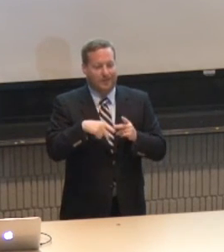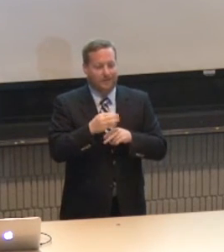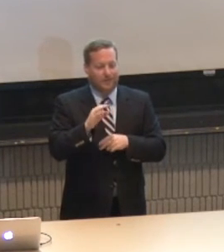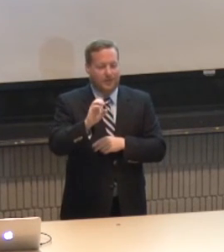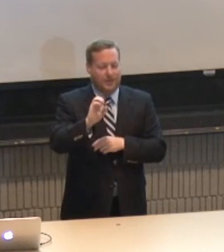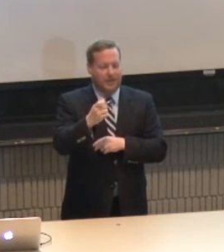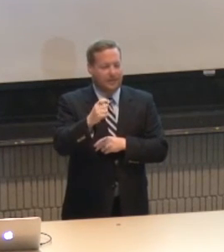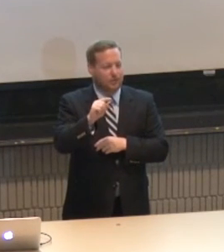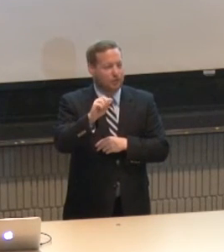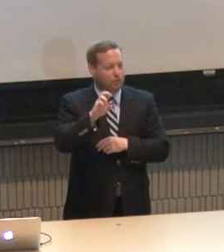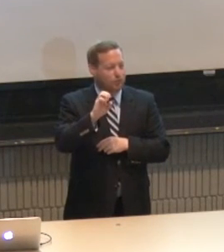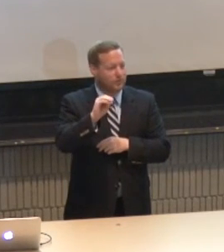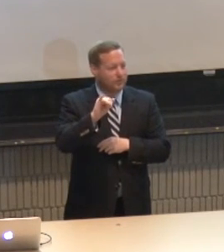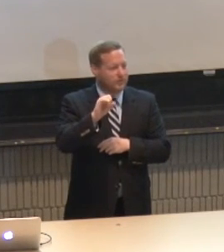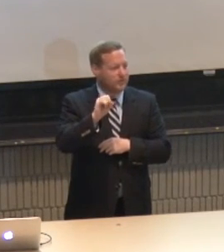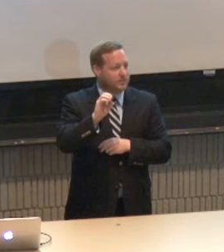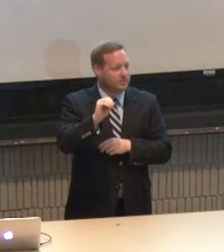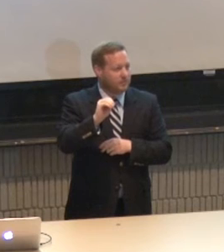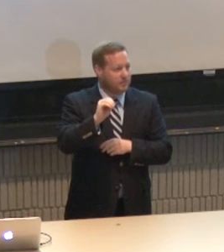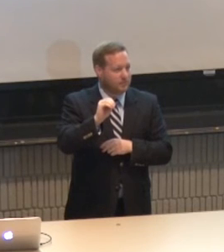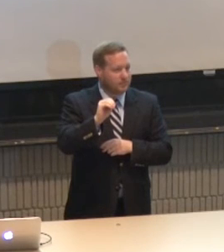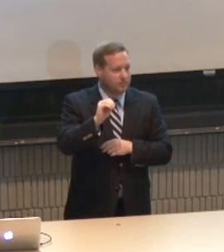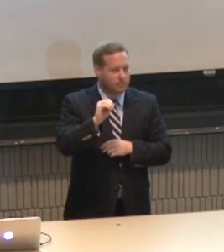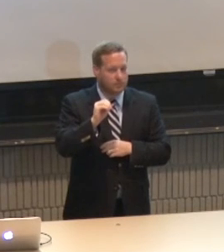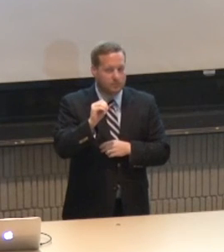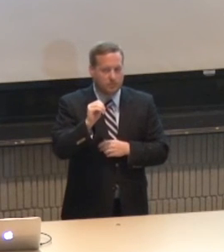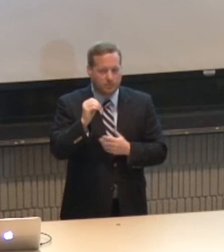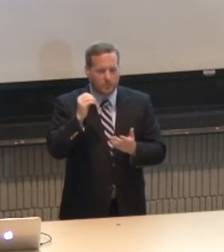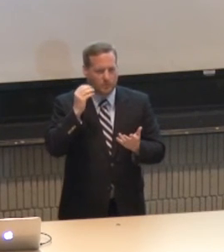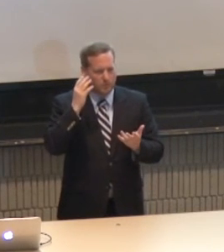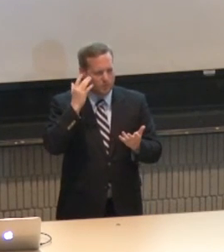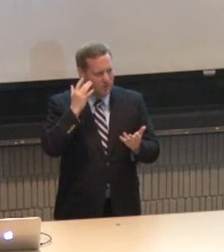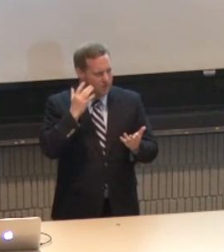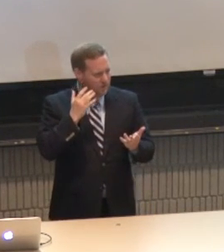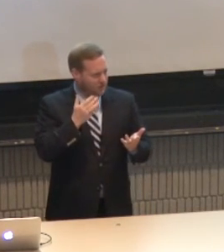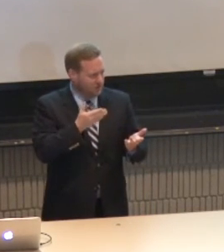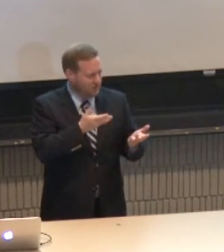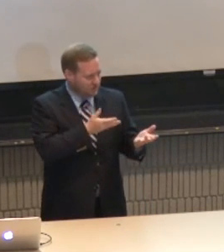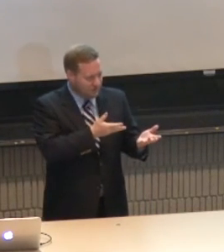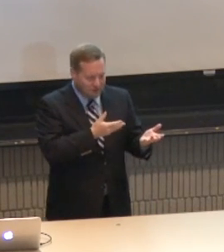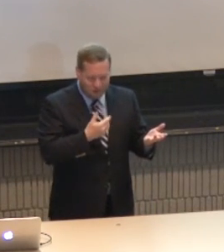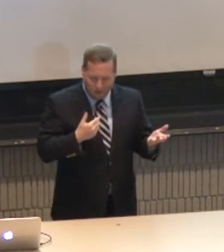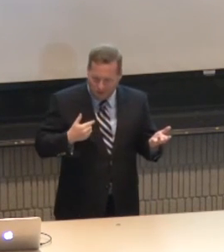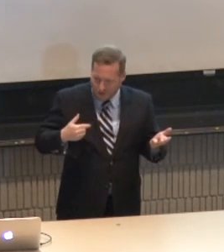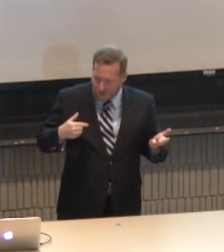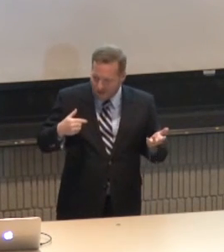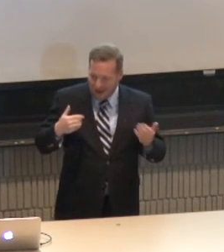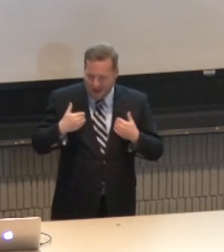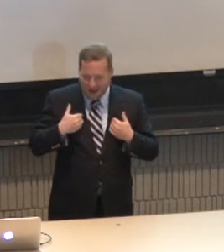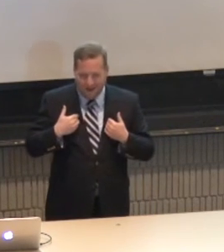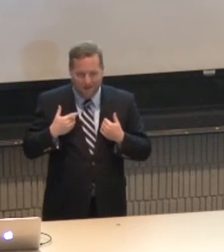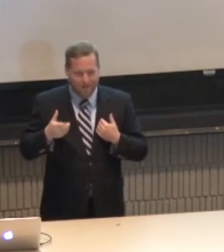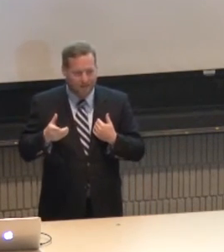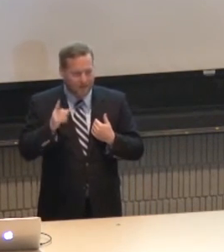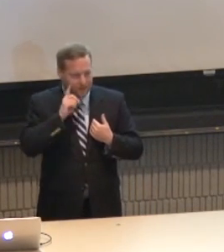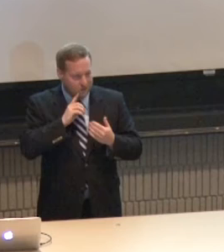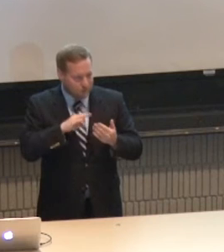real sort of hatred of deaf people. There are some truly extreme views of the deaf community.